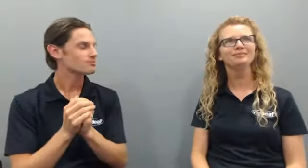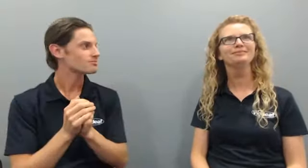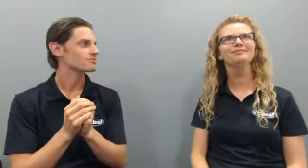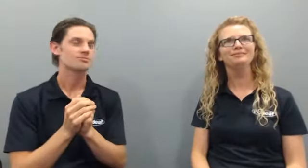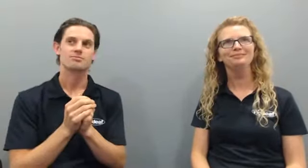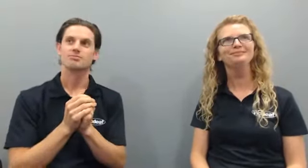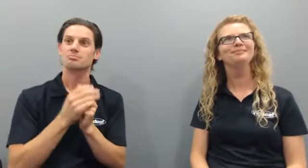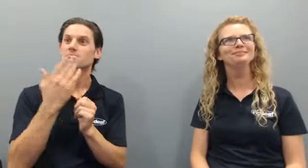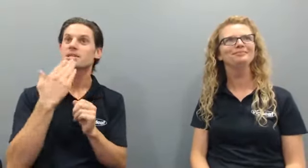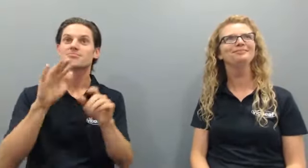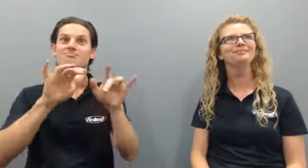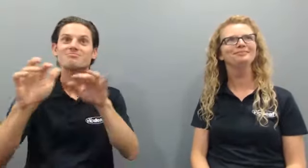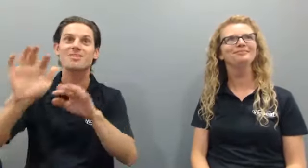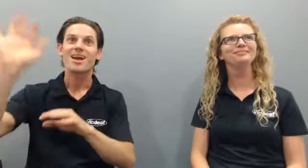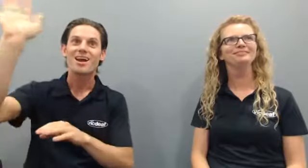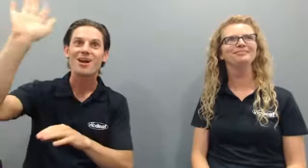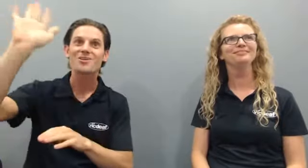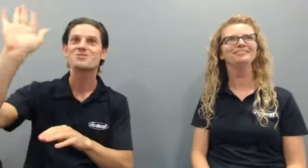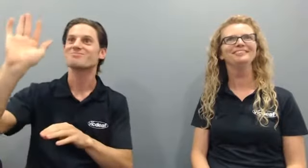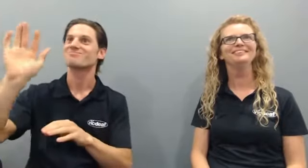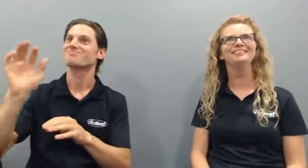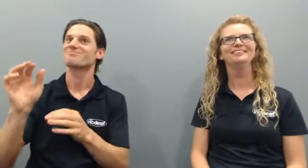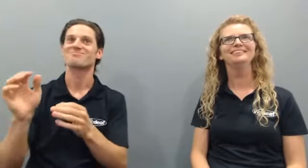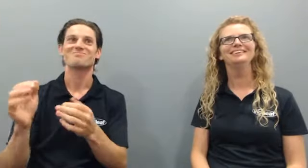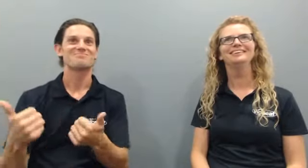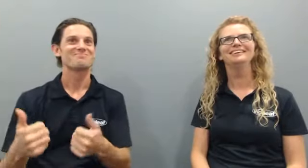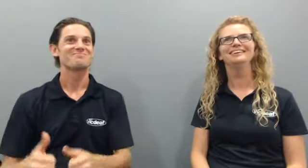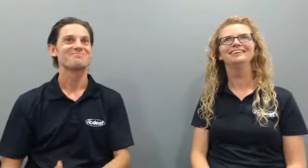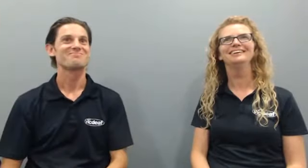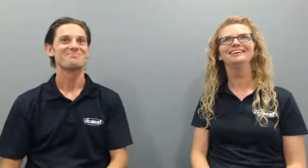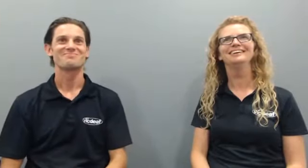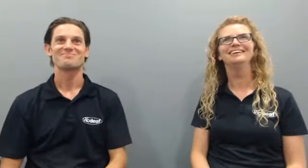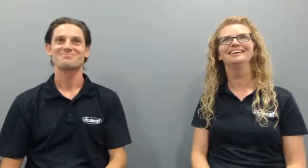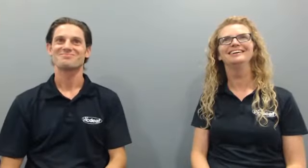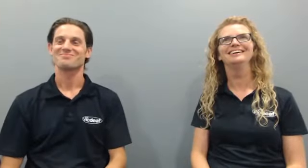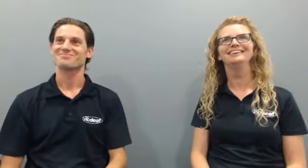watching us. If you could just say hello so we know where you are.